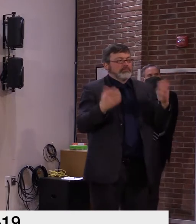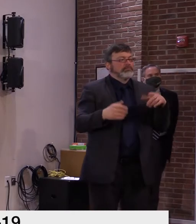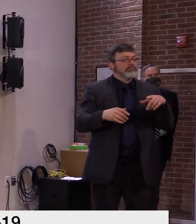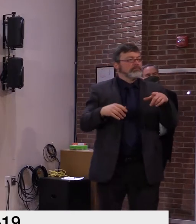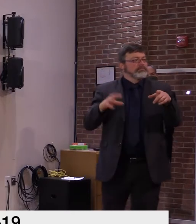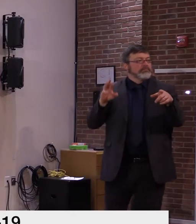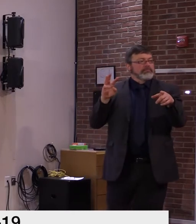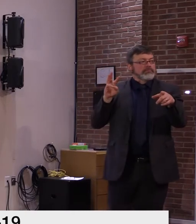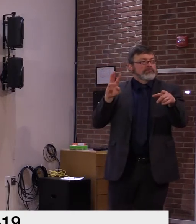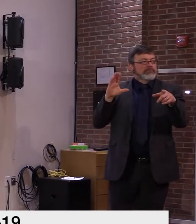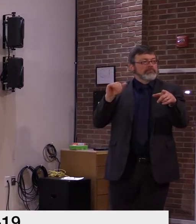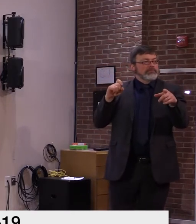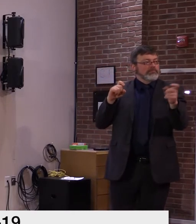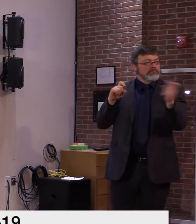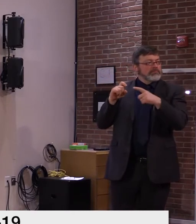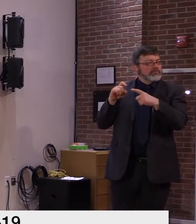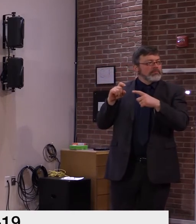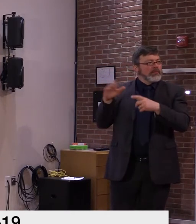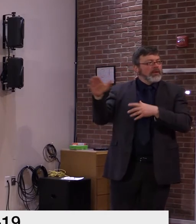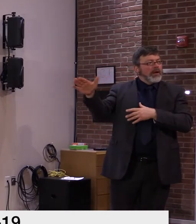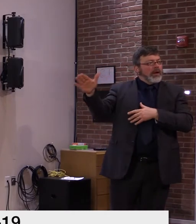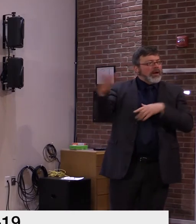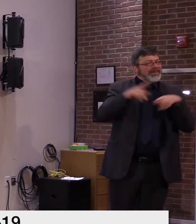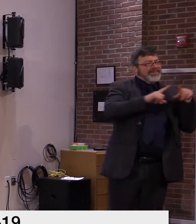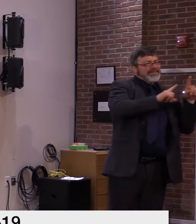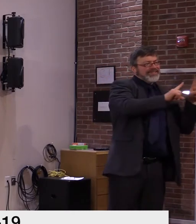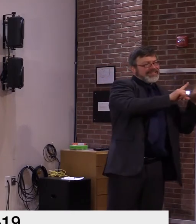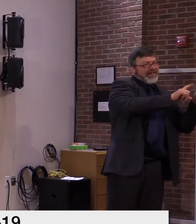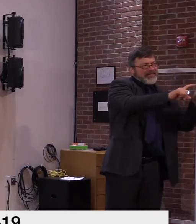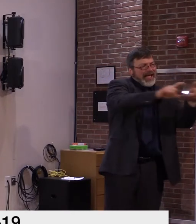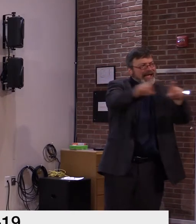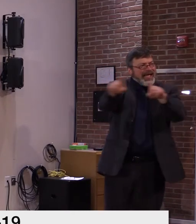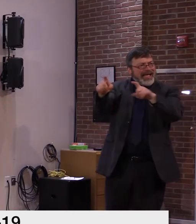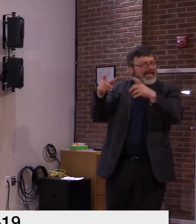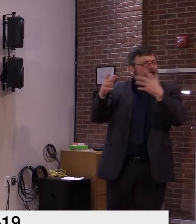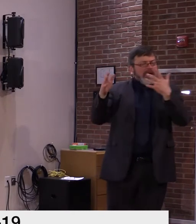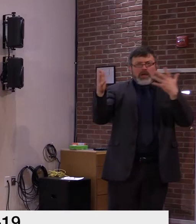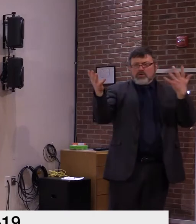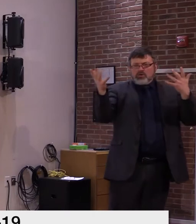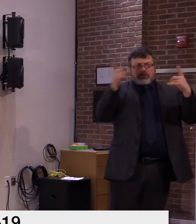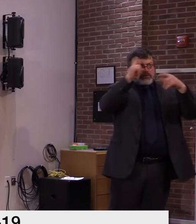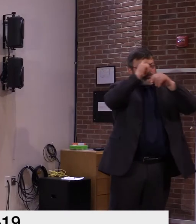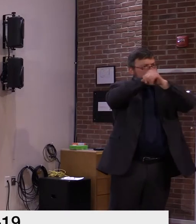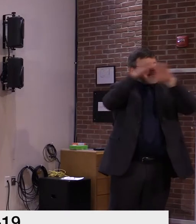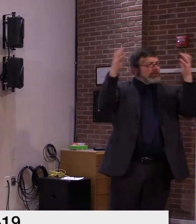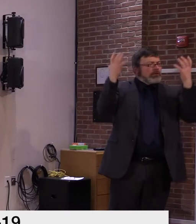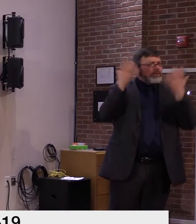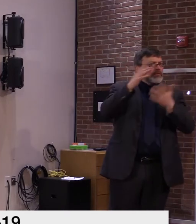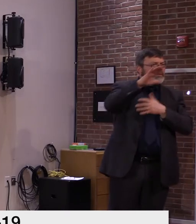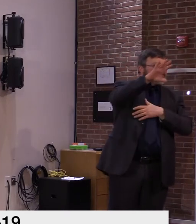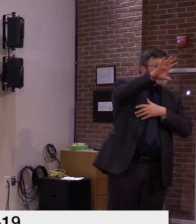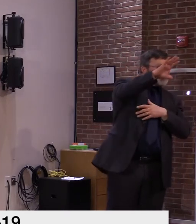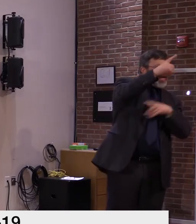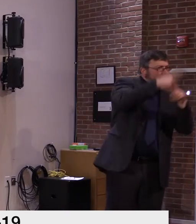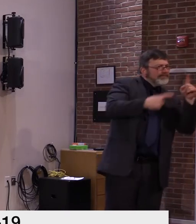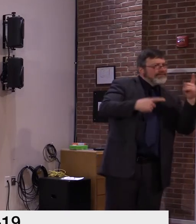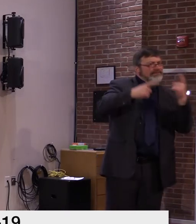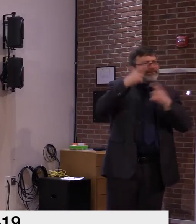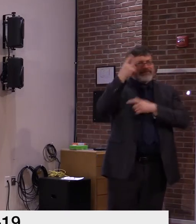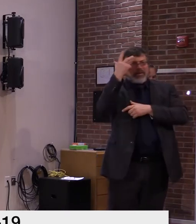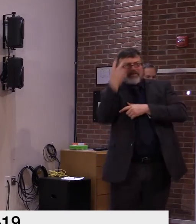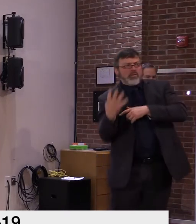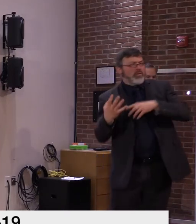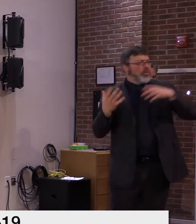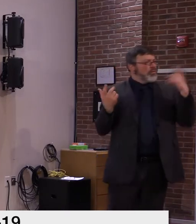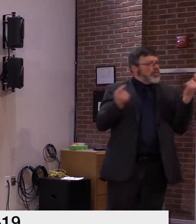50%, 70%, 80%? Again, we'll see what the uptake is and what the survey comes back with. I'm just